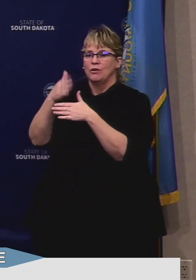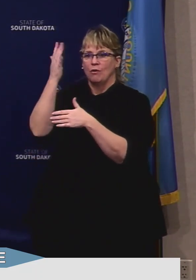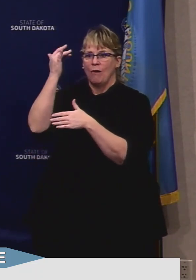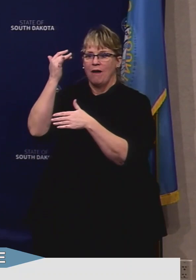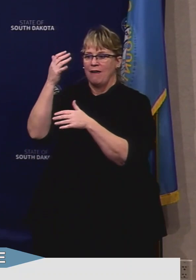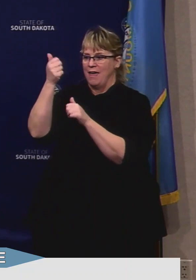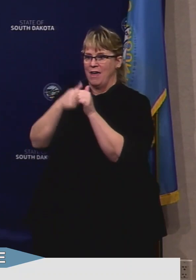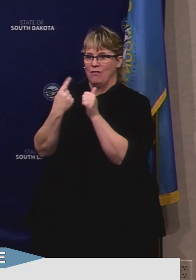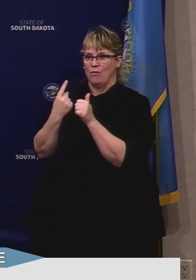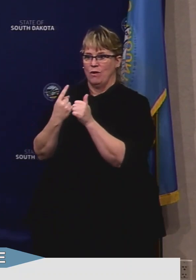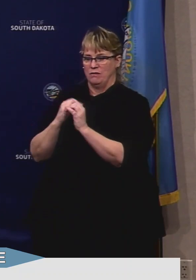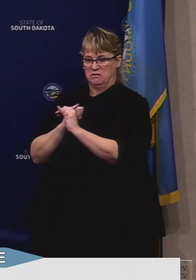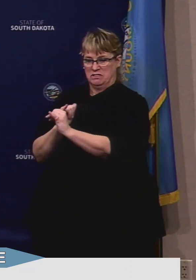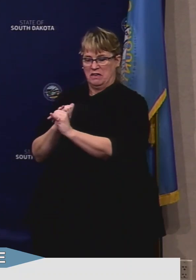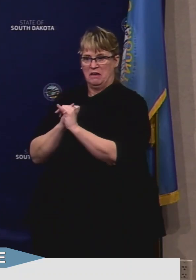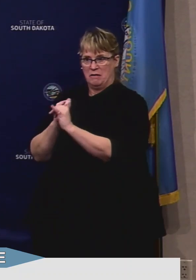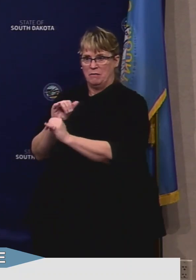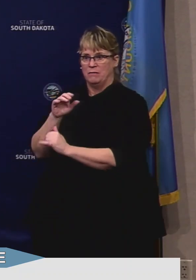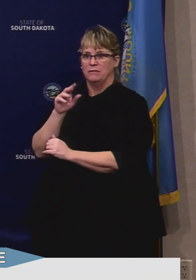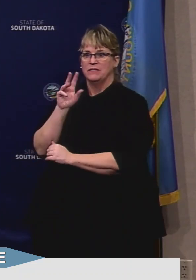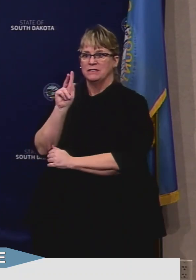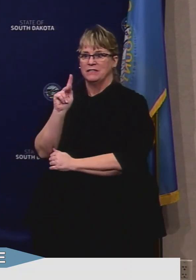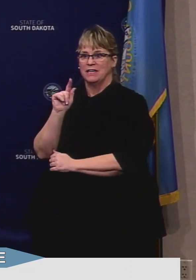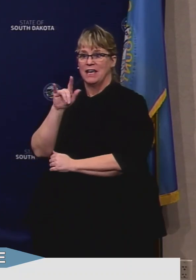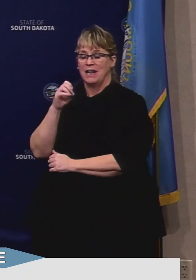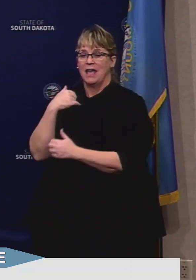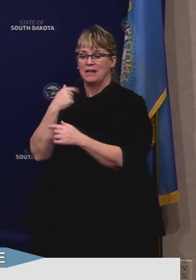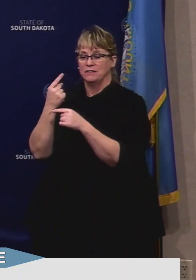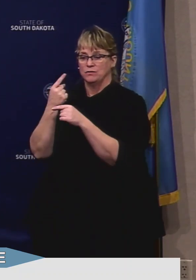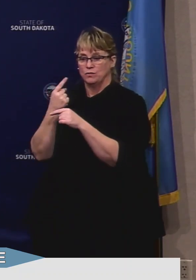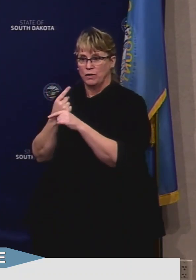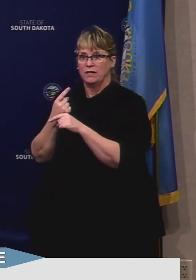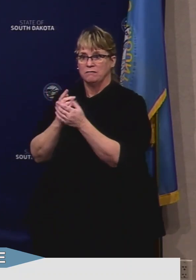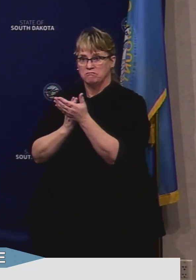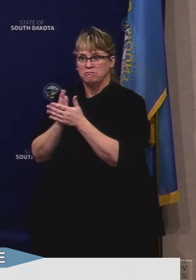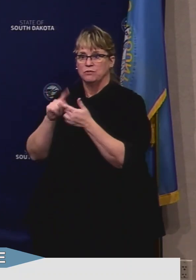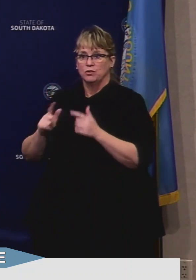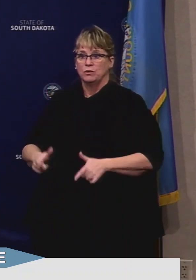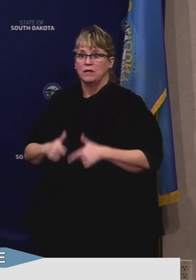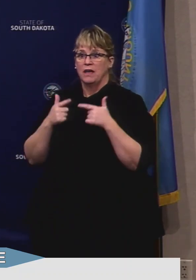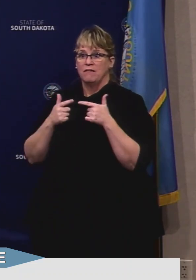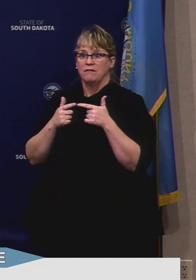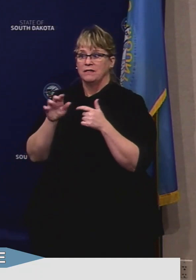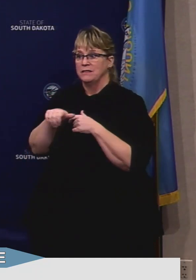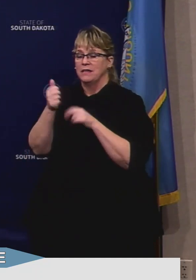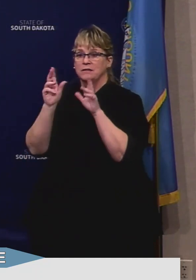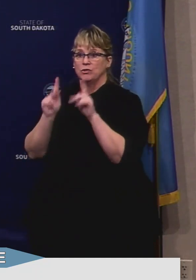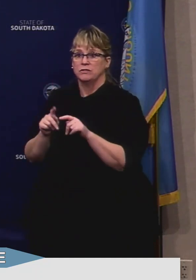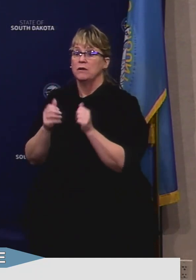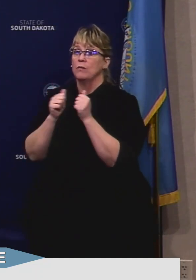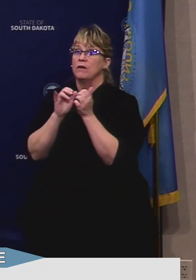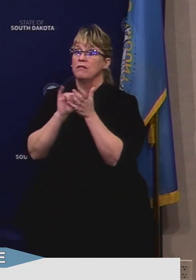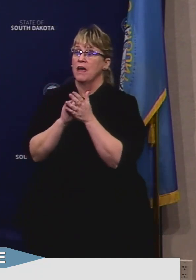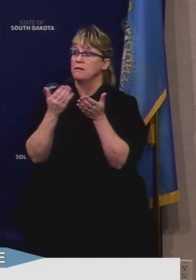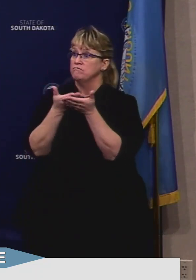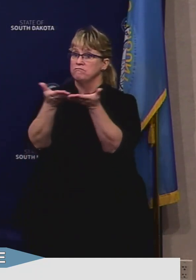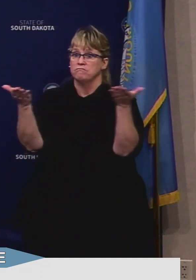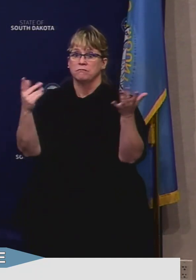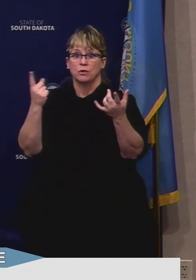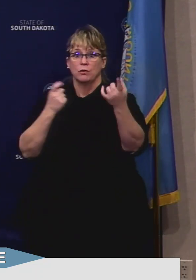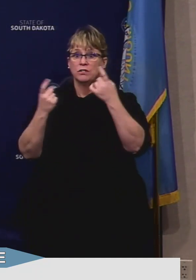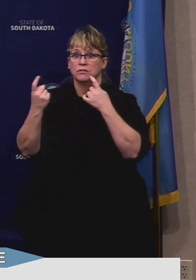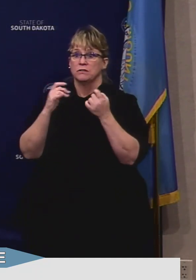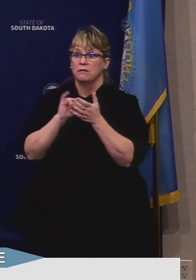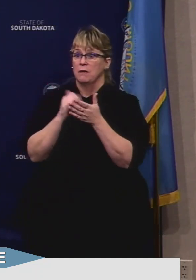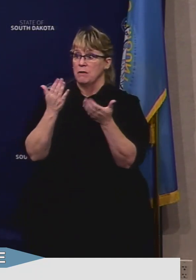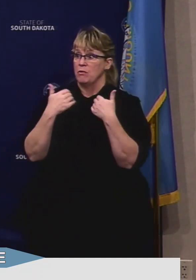child just like her has just as much right to life as the next. With that, I will open it up for any questions